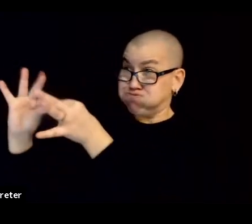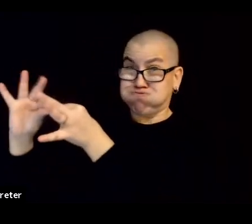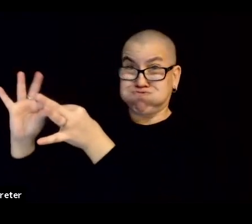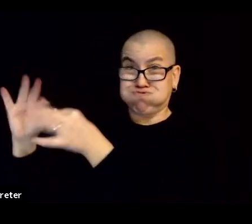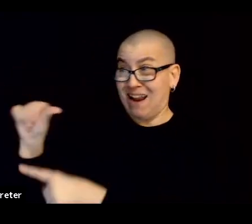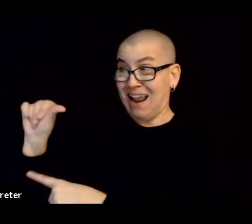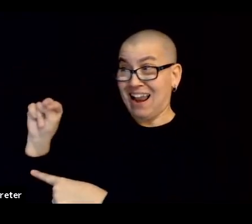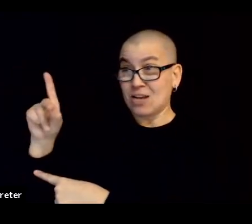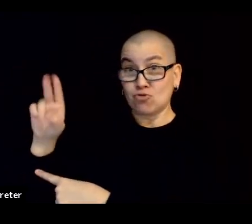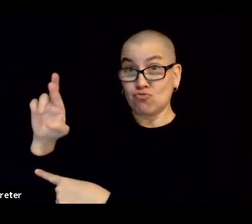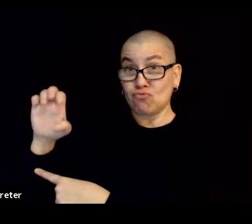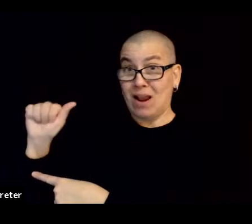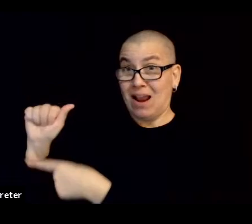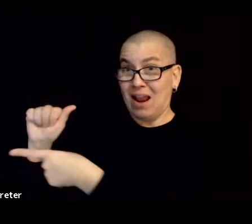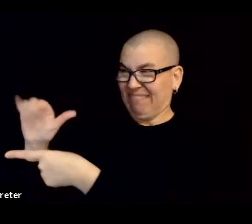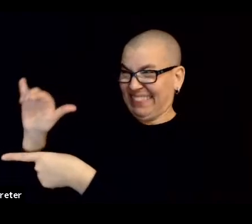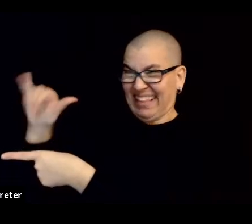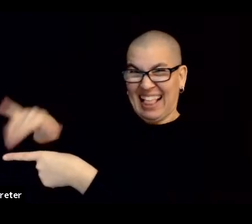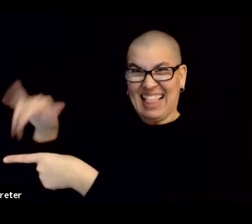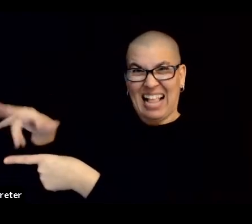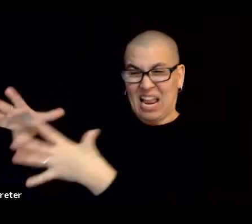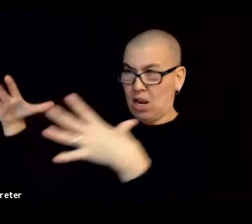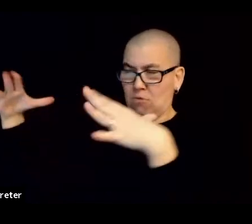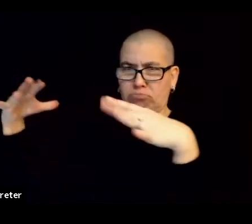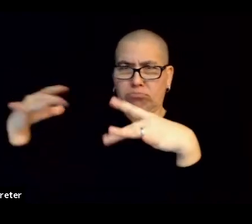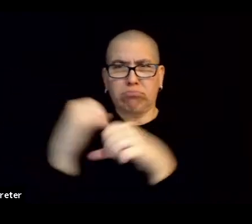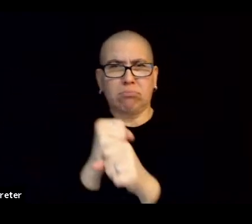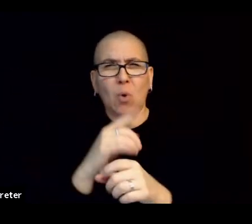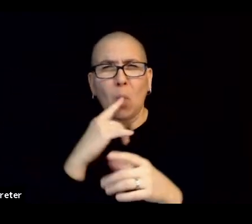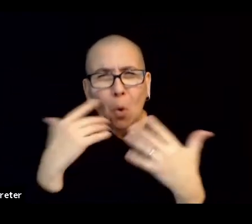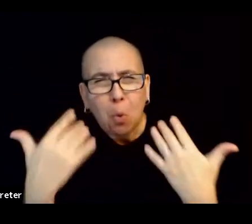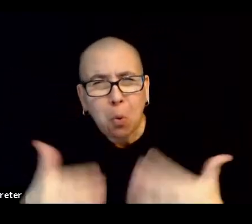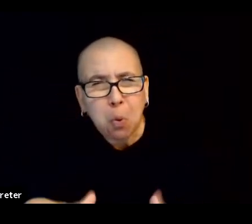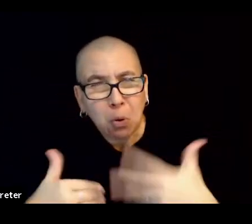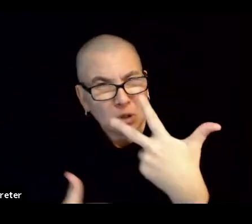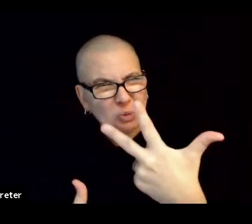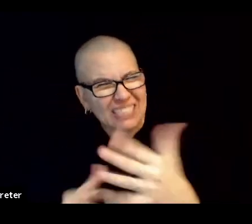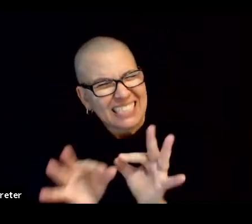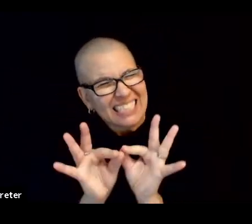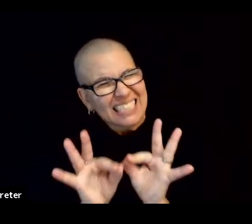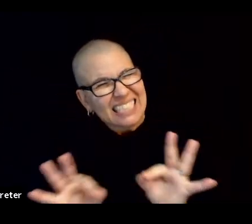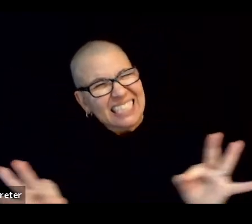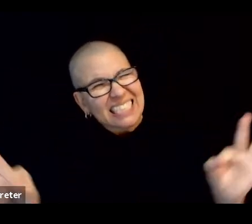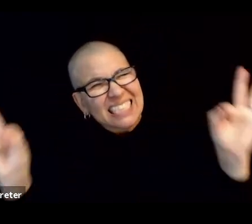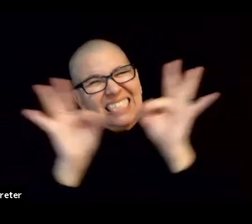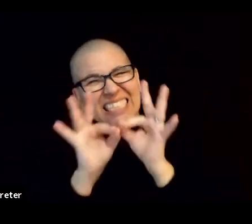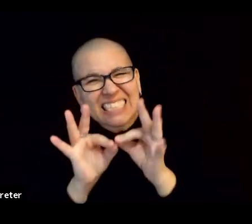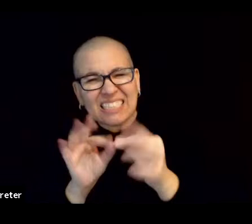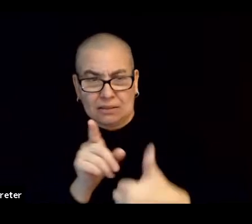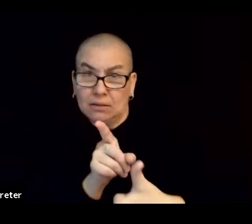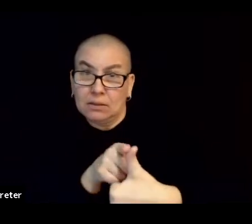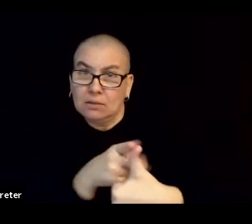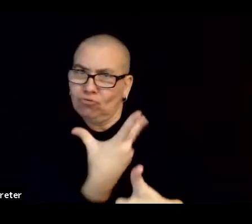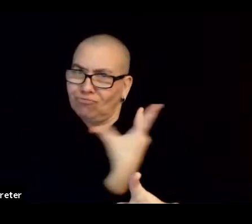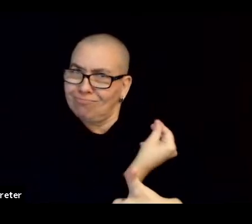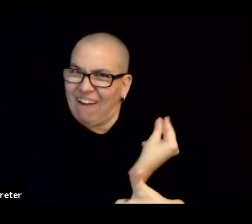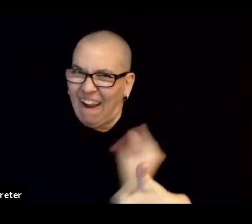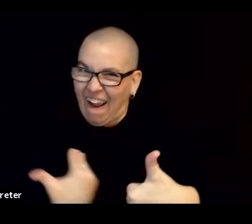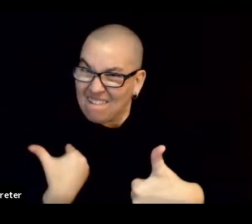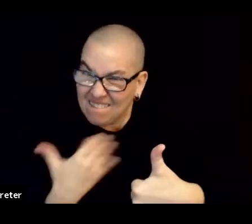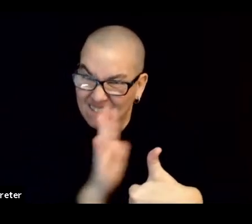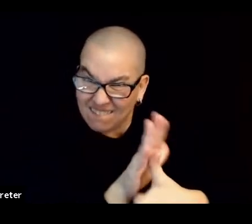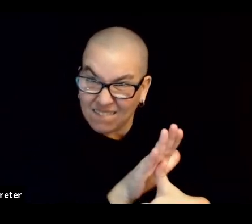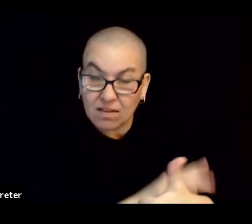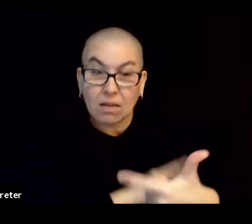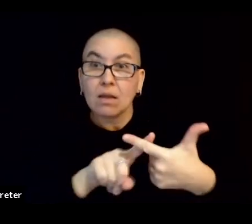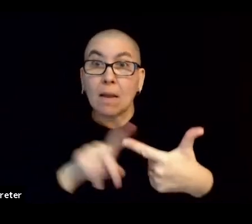robust ecosystem and the ability to economy of scale to be able to scale up once the vaccines are available. We are not reinventing